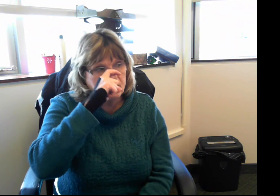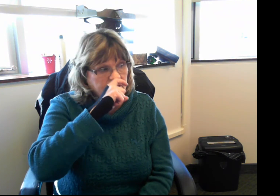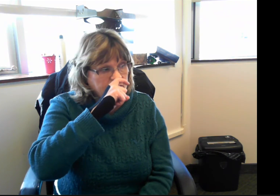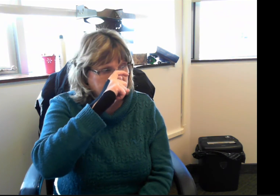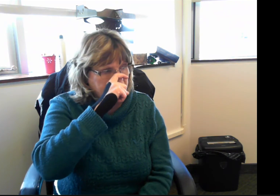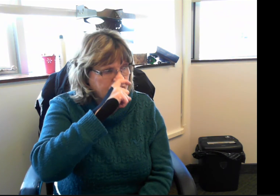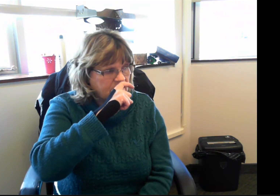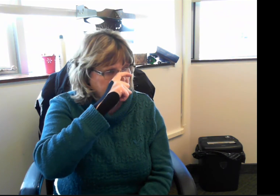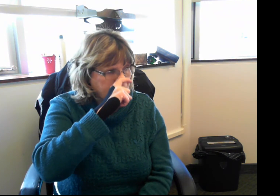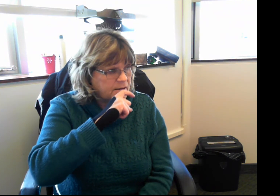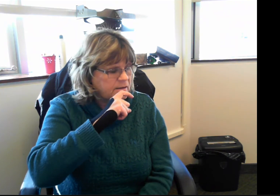doll,